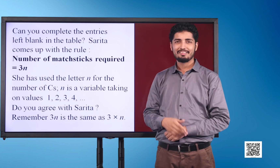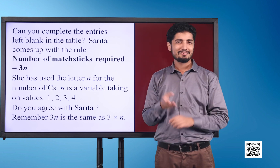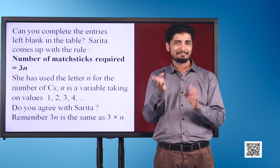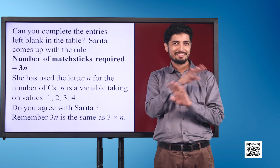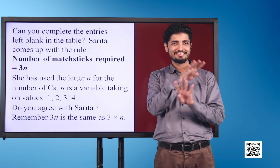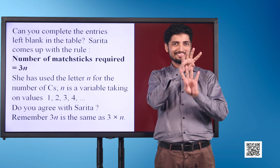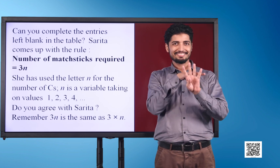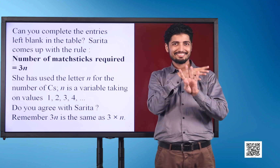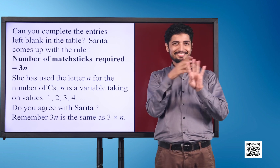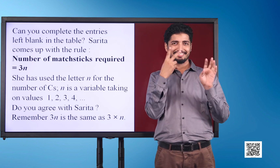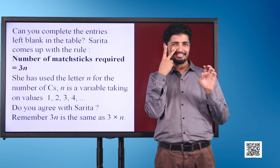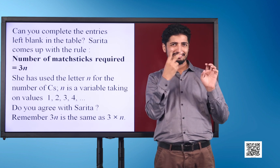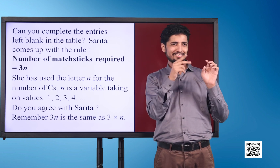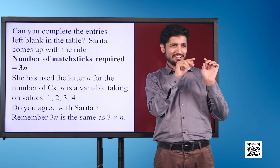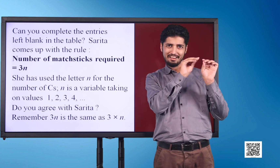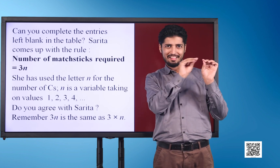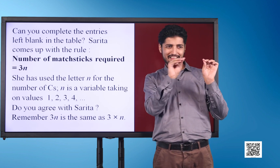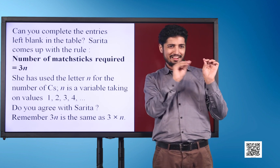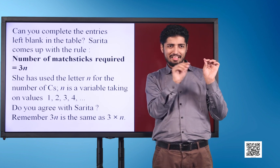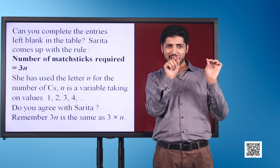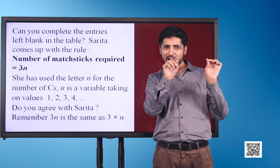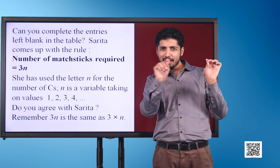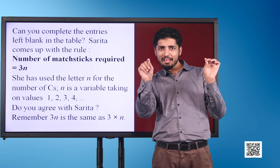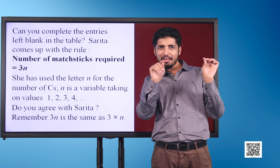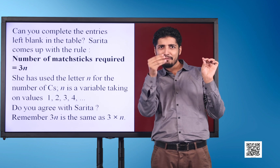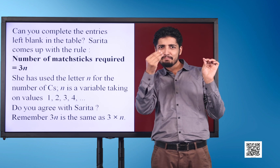Can you complete the entries left blank in the table?